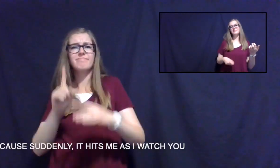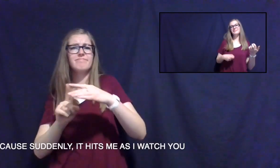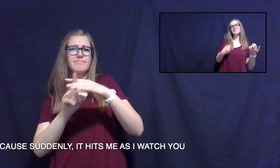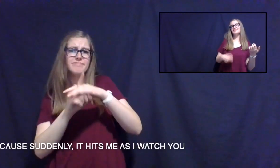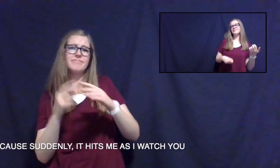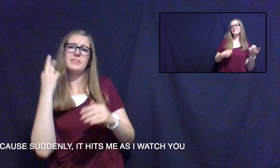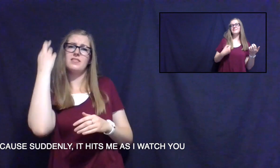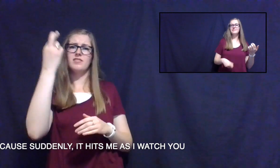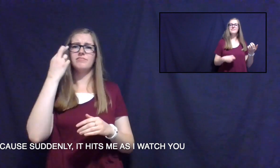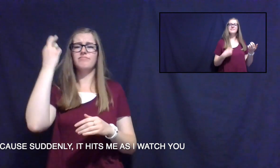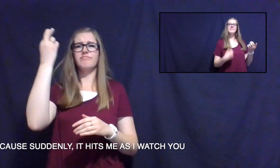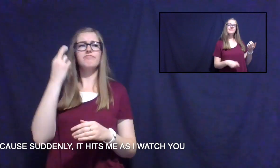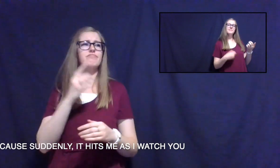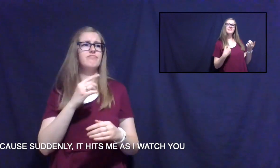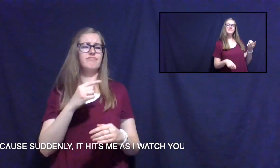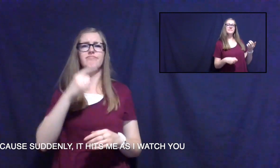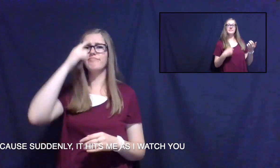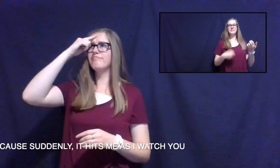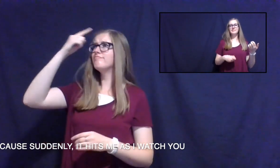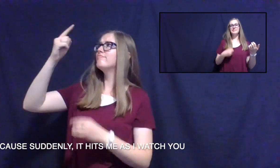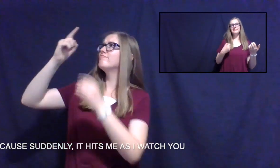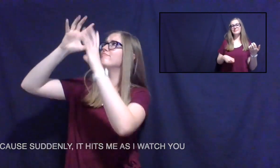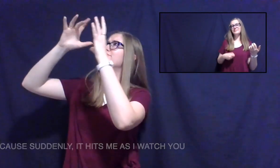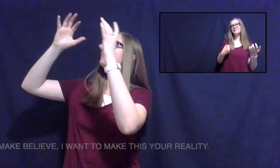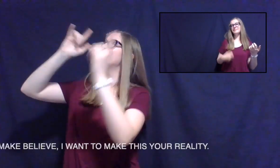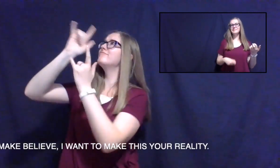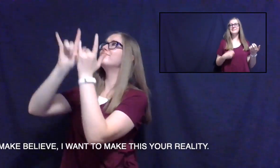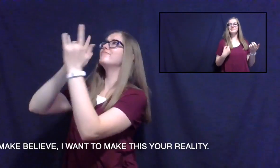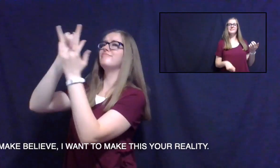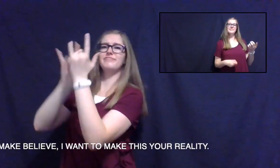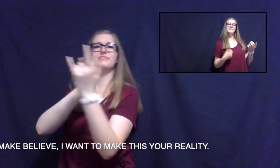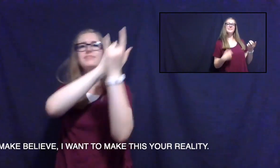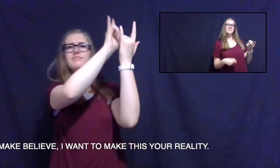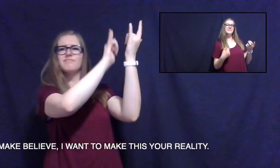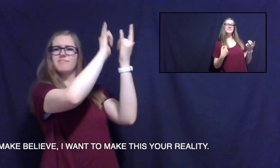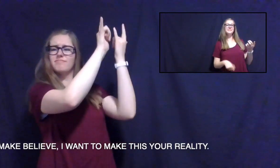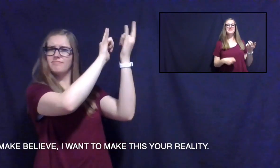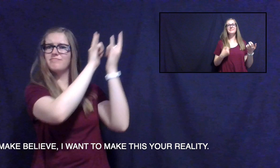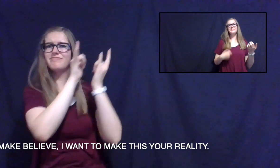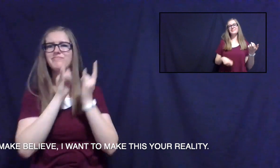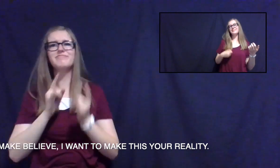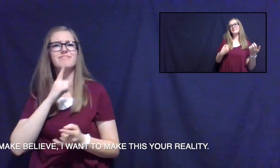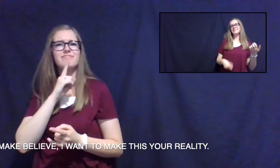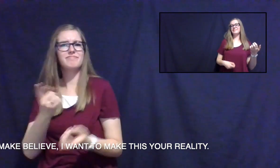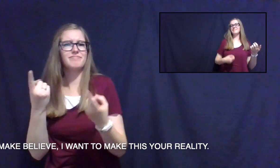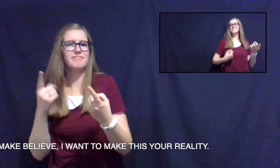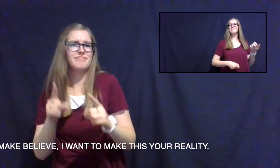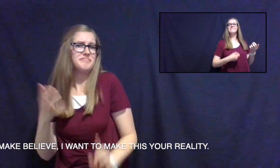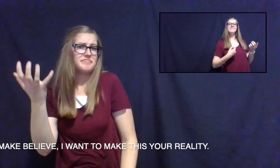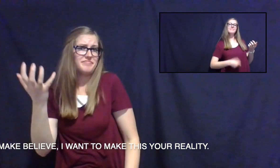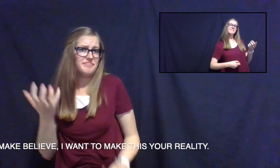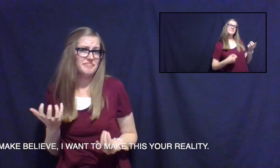Cause suddenly it hits me As I watch you make believe I wanna make this your